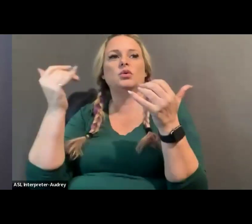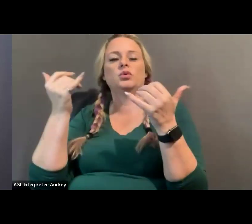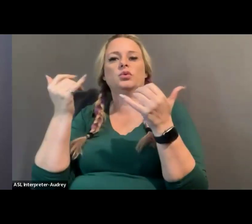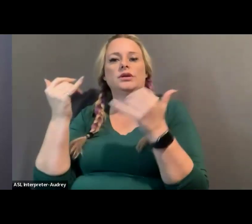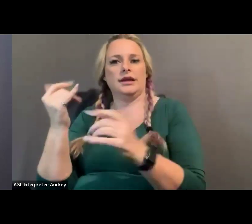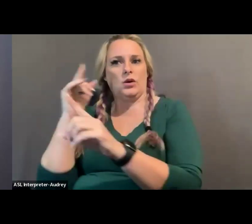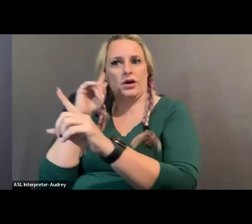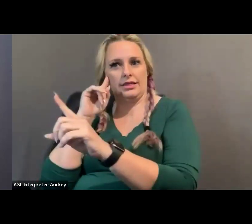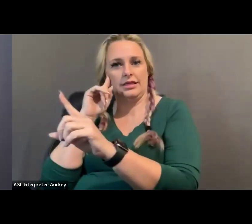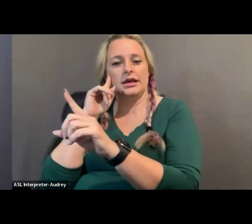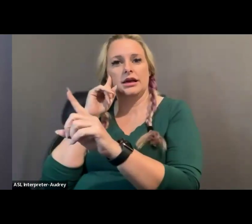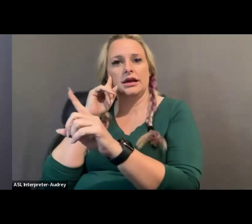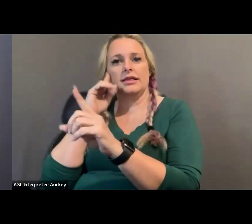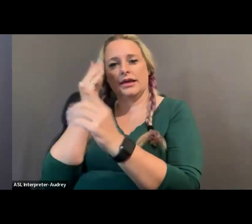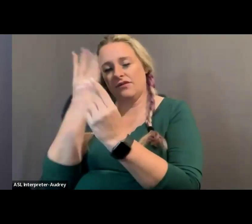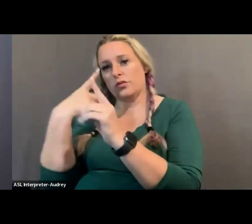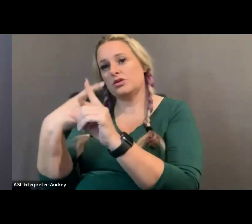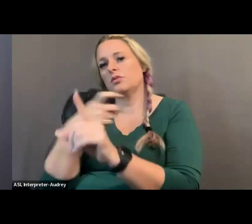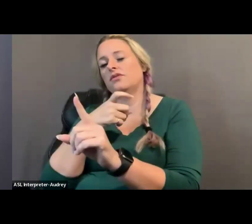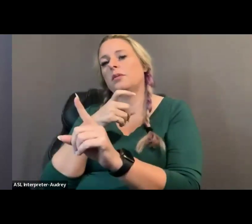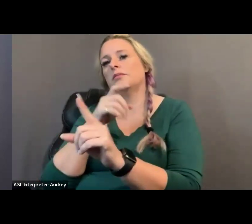from district office.